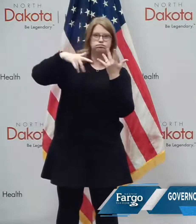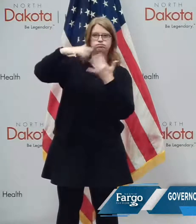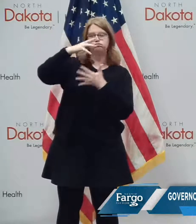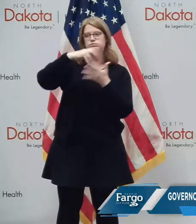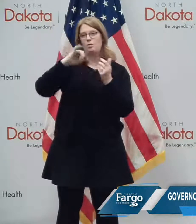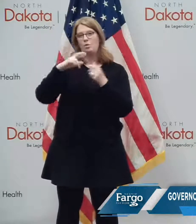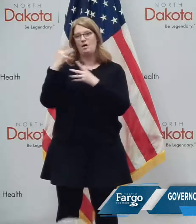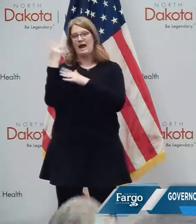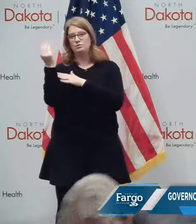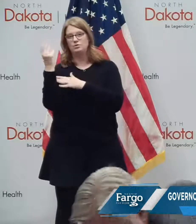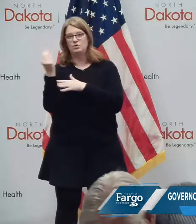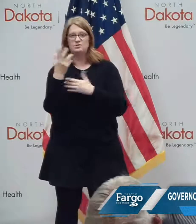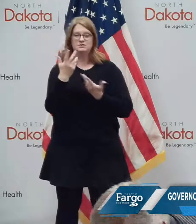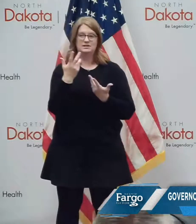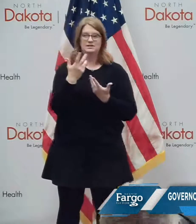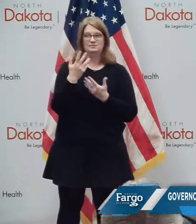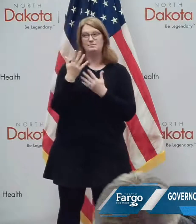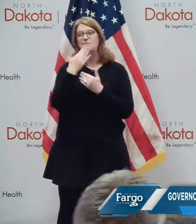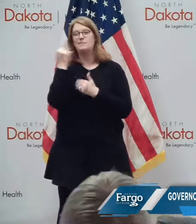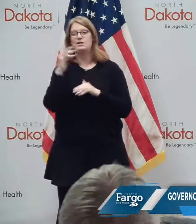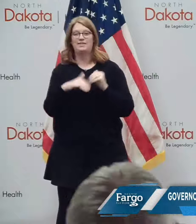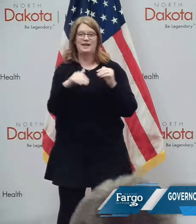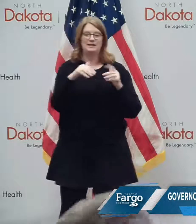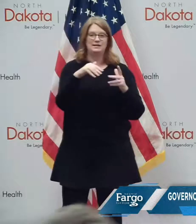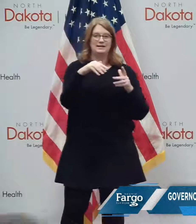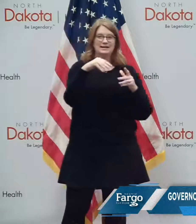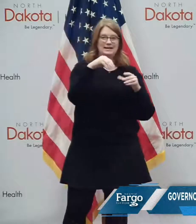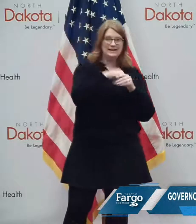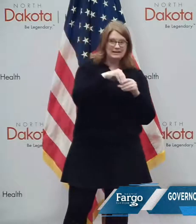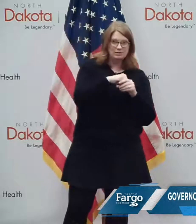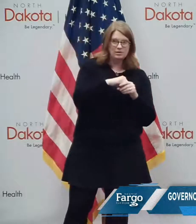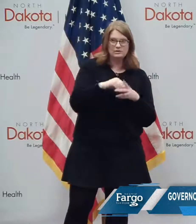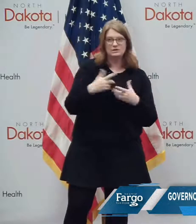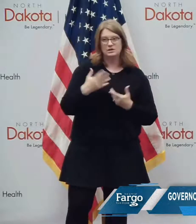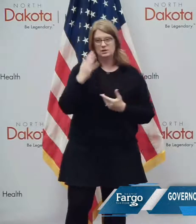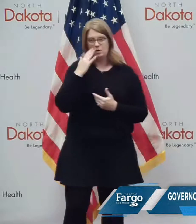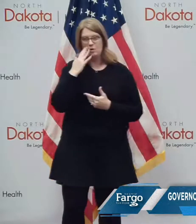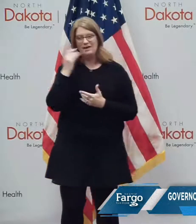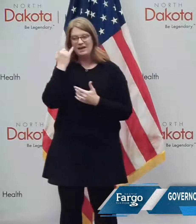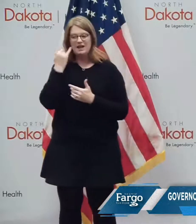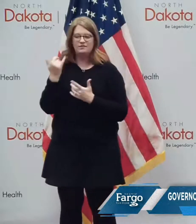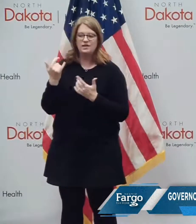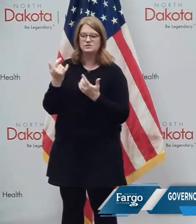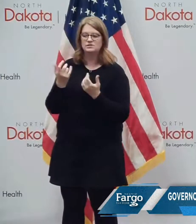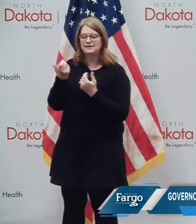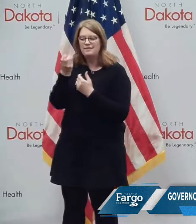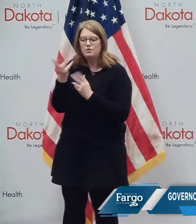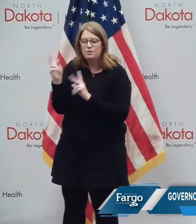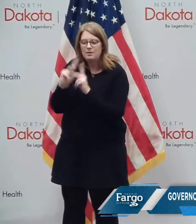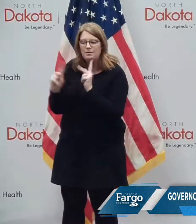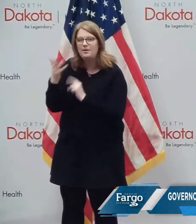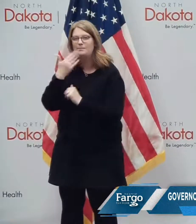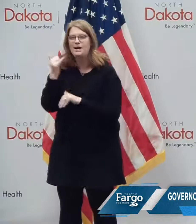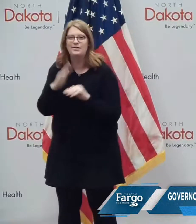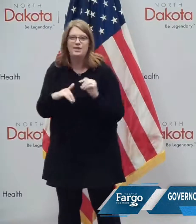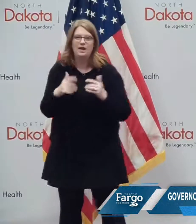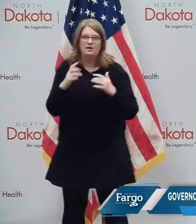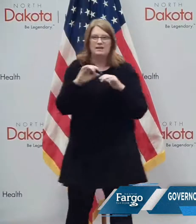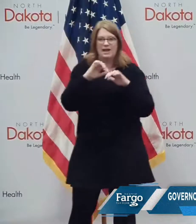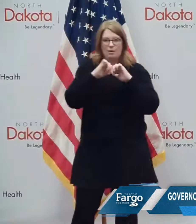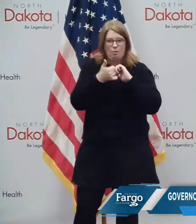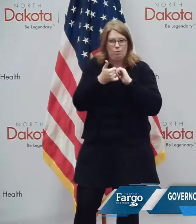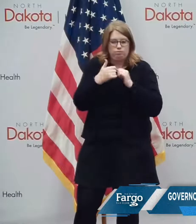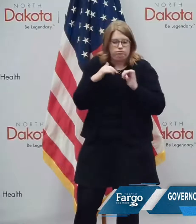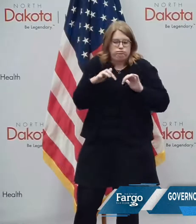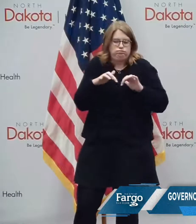better off than indoors. You're much better off in less crowded than you are in crowded. You're much better off in